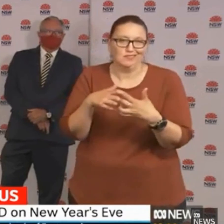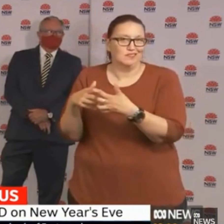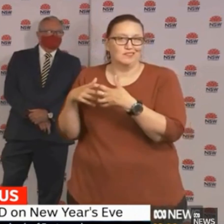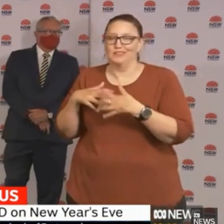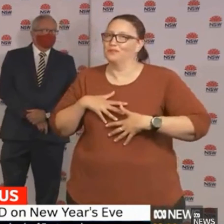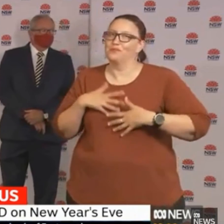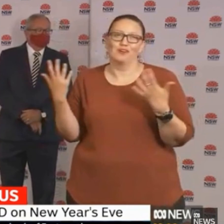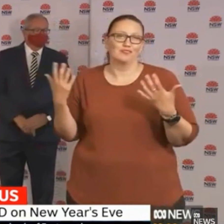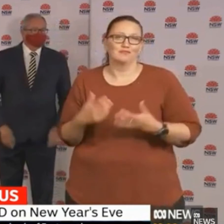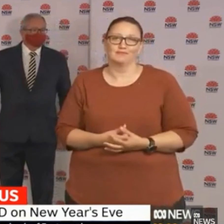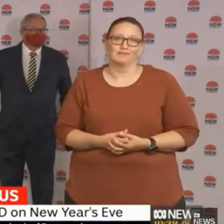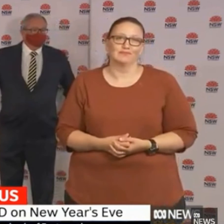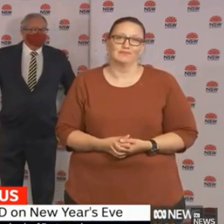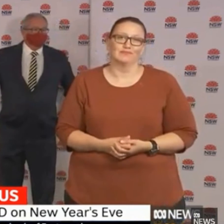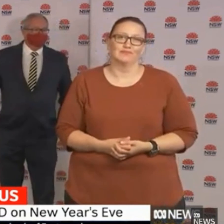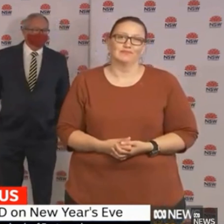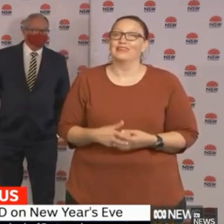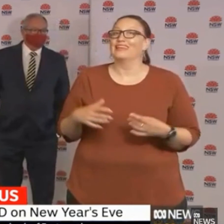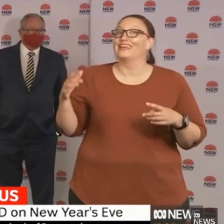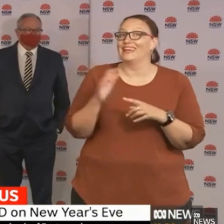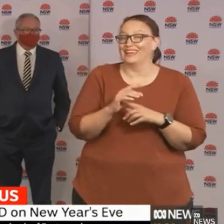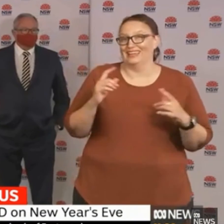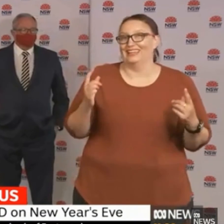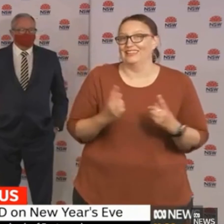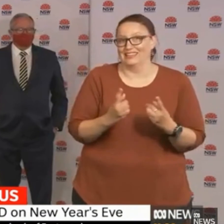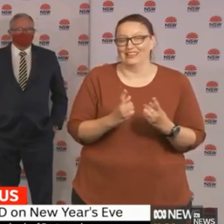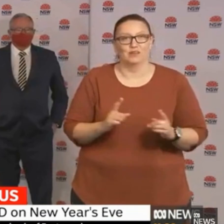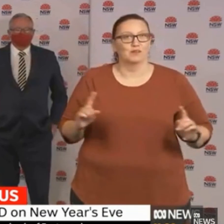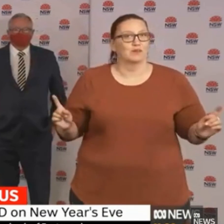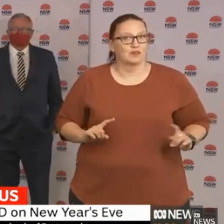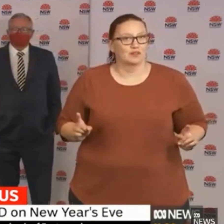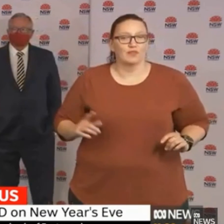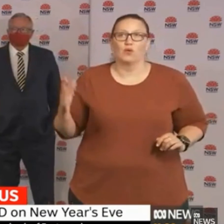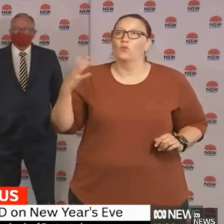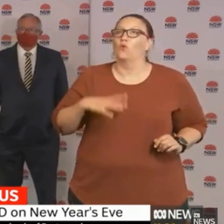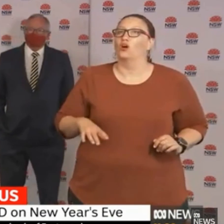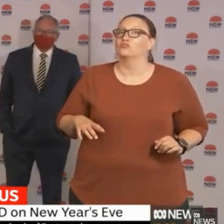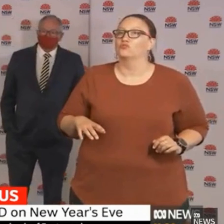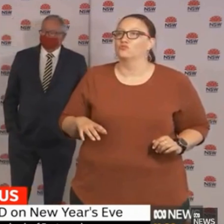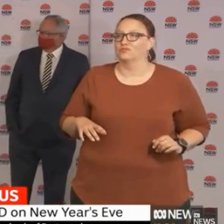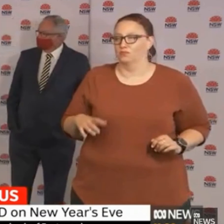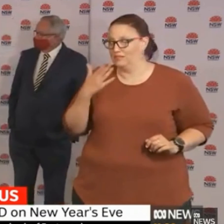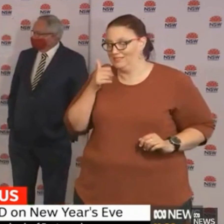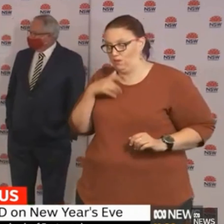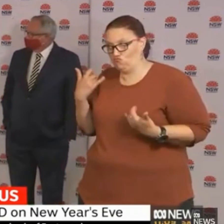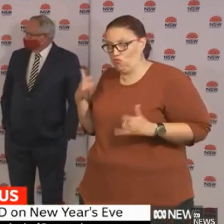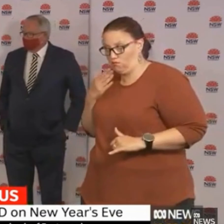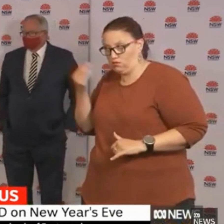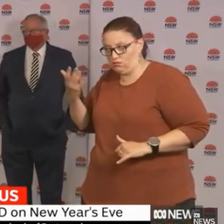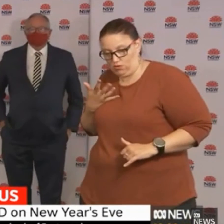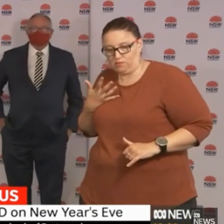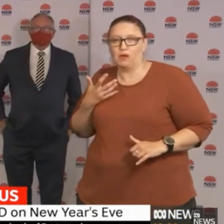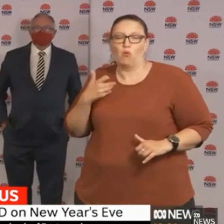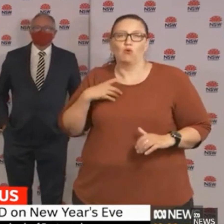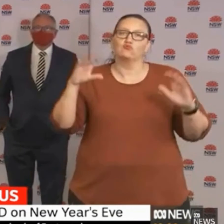of people all mingling together. The key issue is to reduce as far as possible, and Dr. Chan, interrupt and correct me at